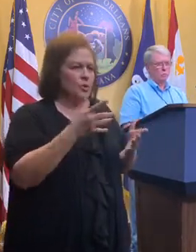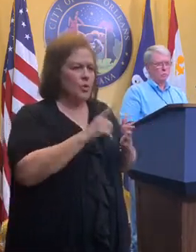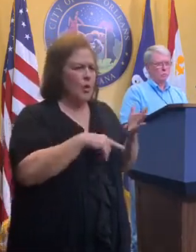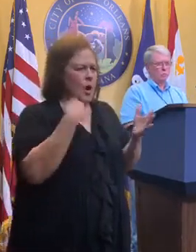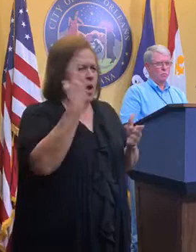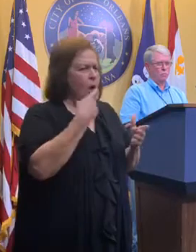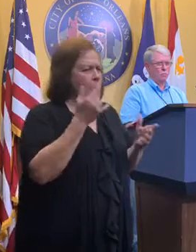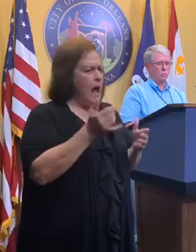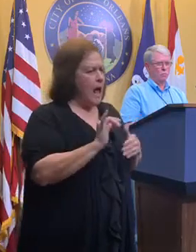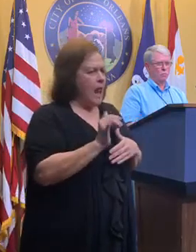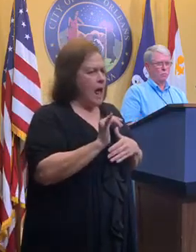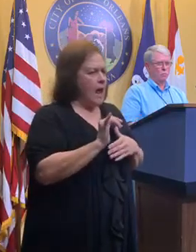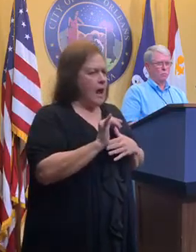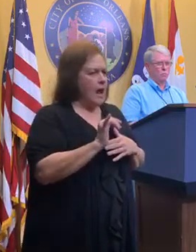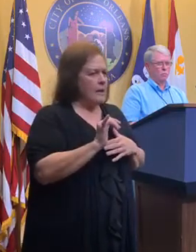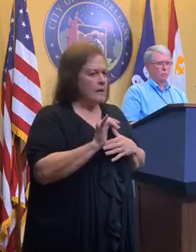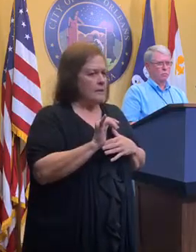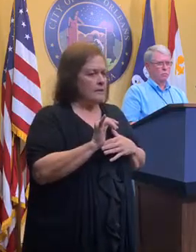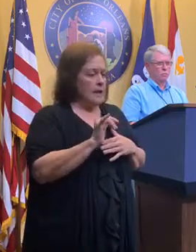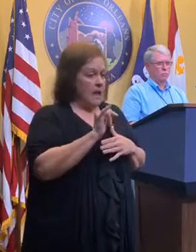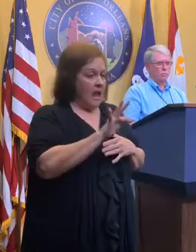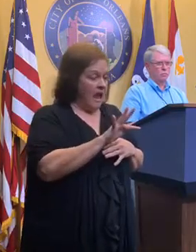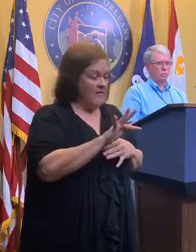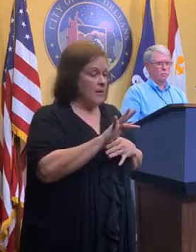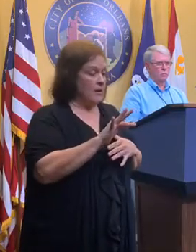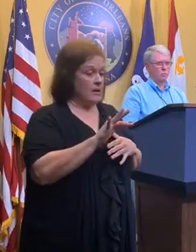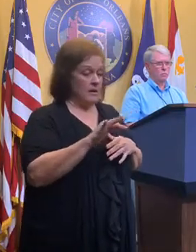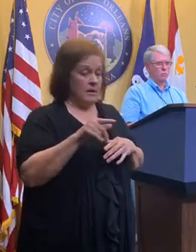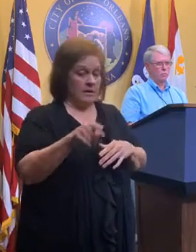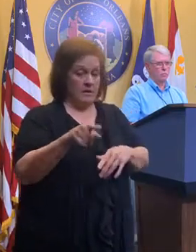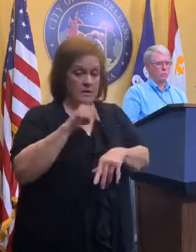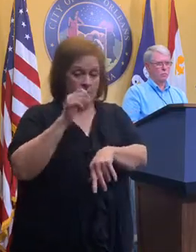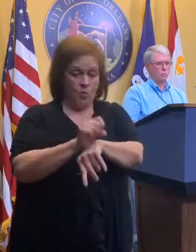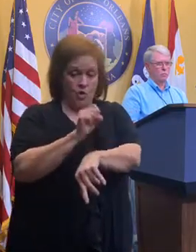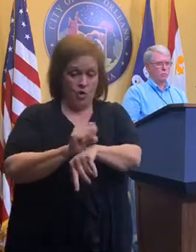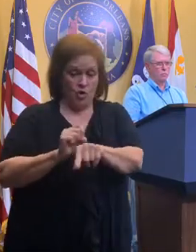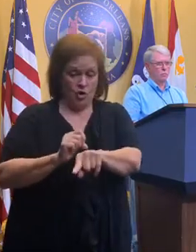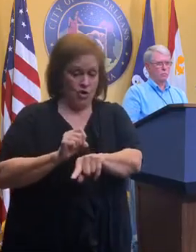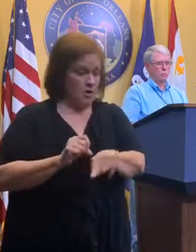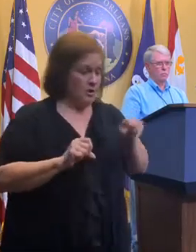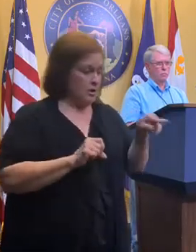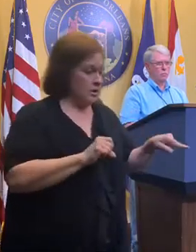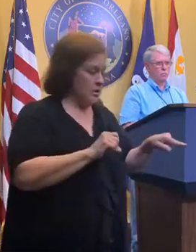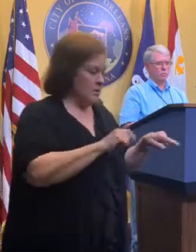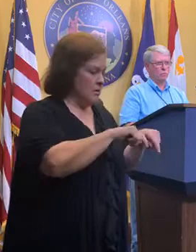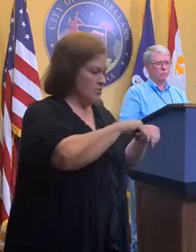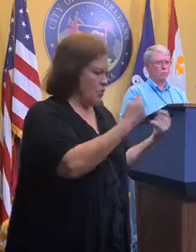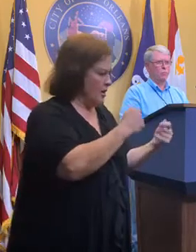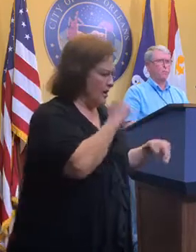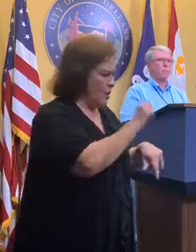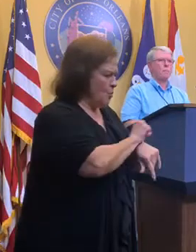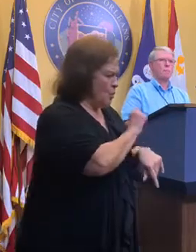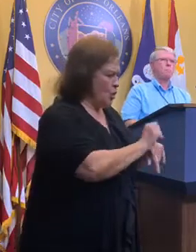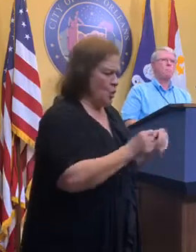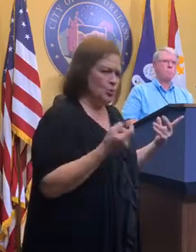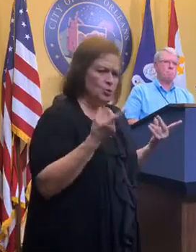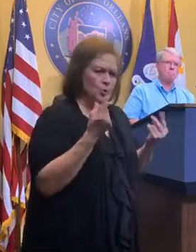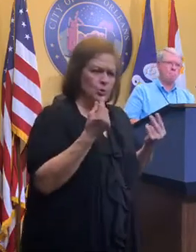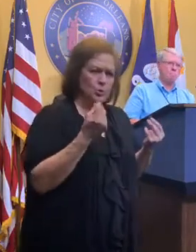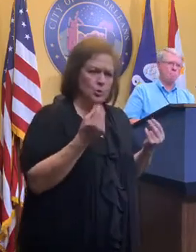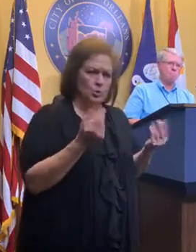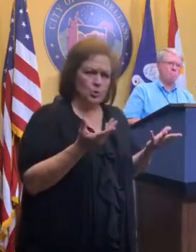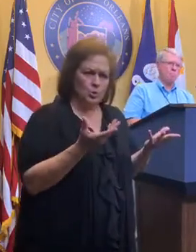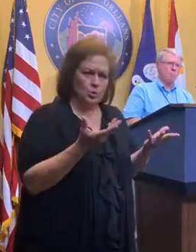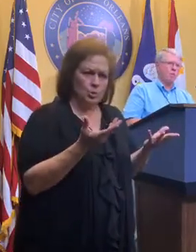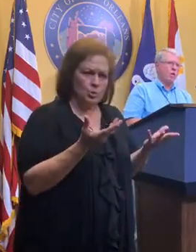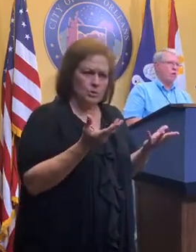like in that situation? Because if one of the other turbines trips off, there's not going to be enough. That's Or the whole I would assume problem. even if one of the